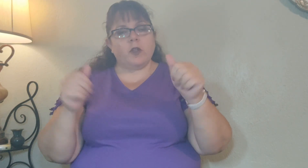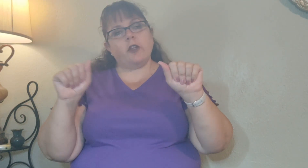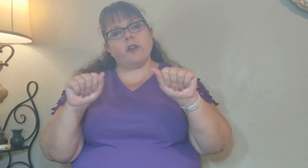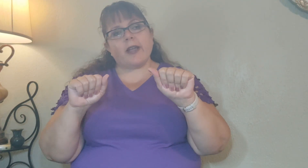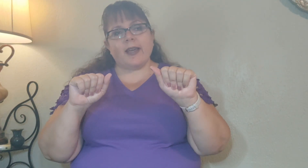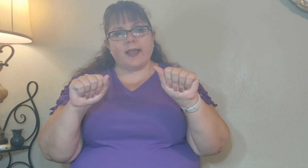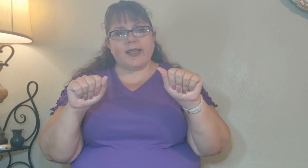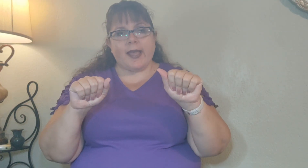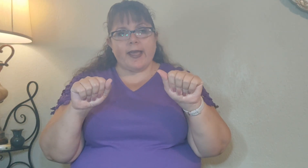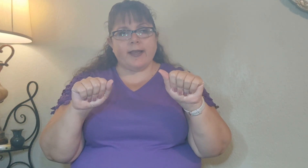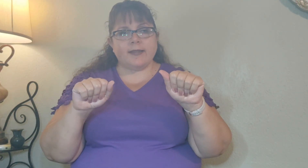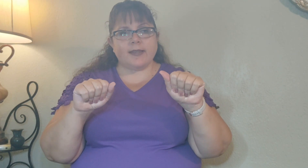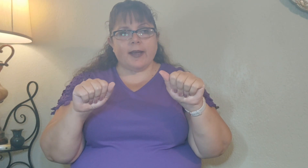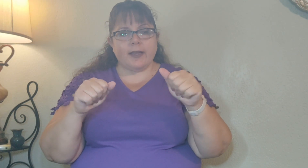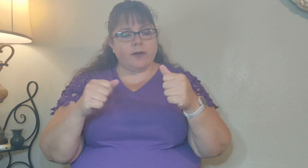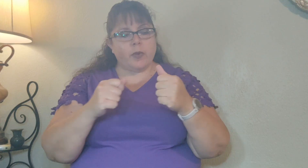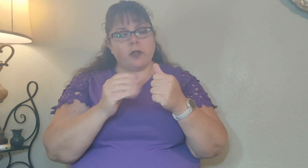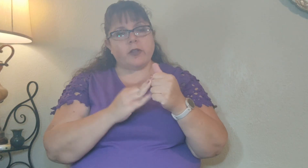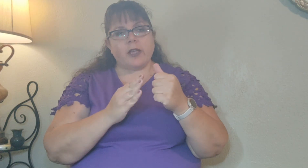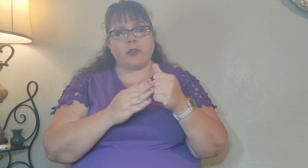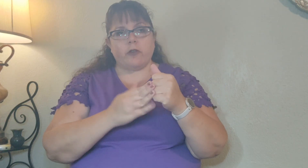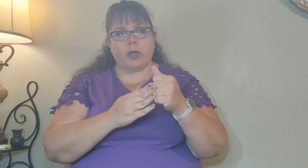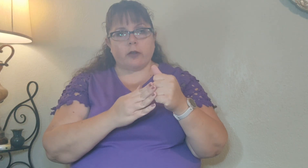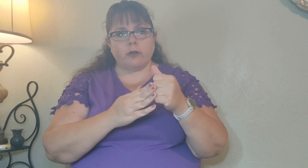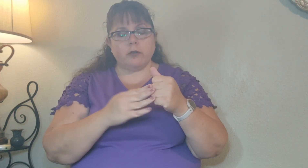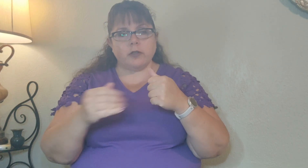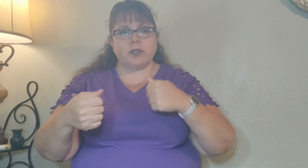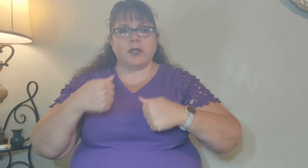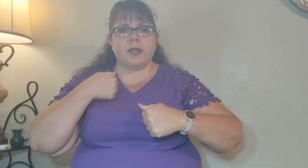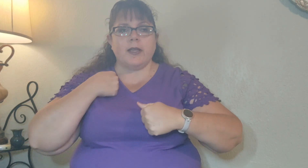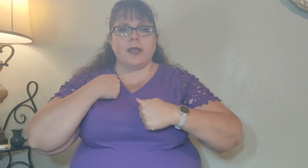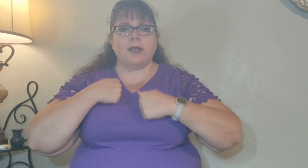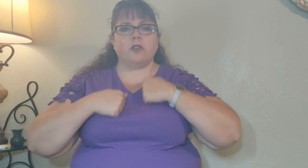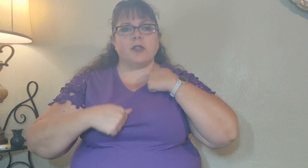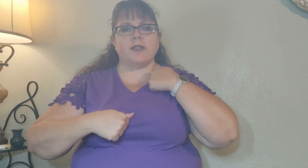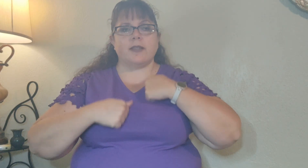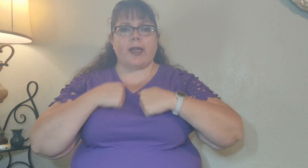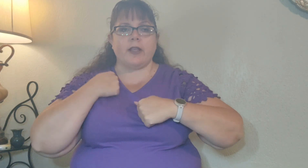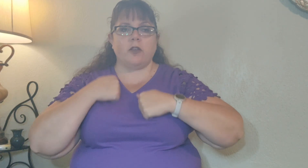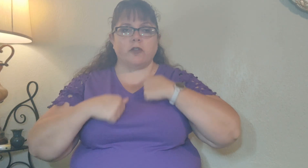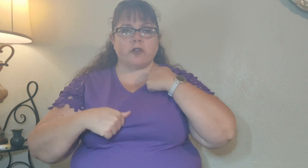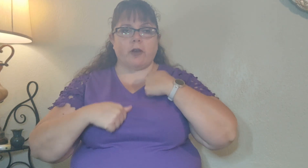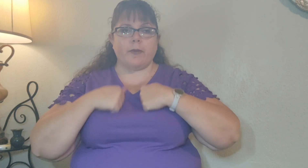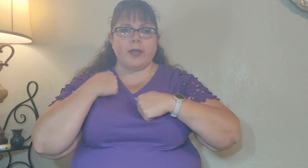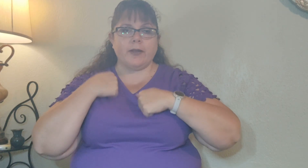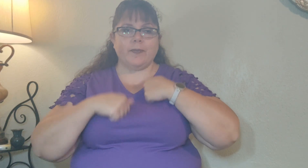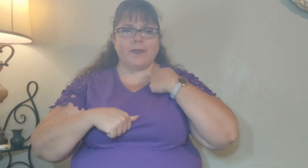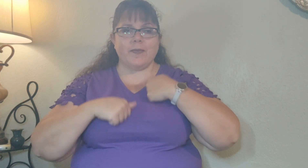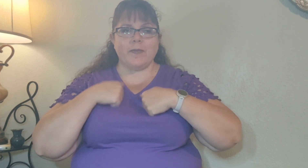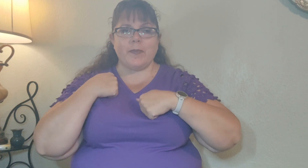you do kind of like an A sign, but you take your knuckles and just like you're scrubbing,